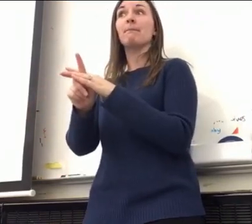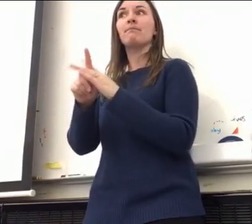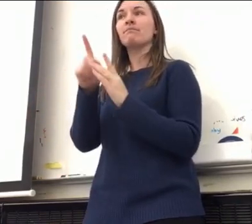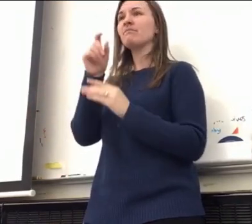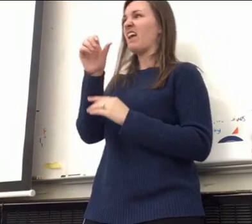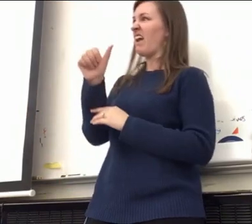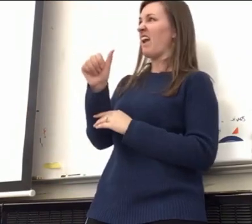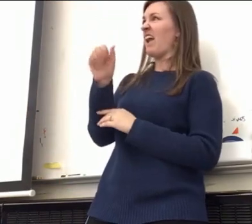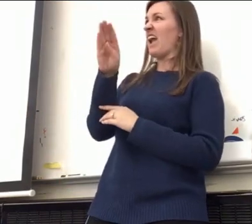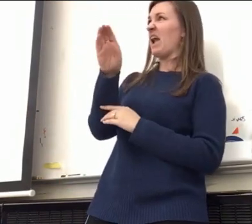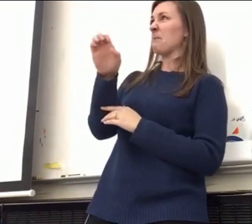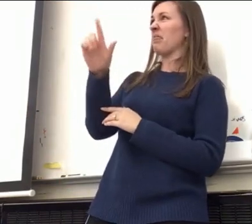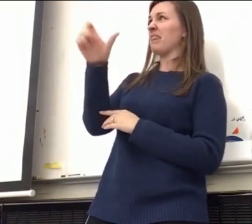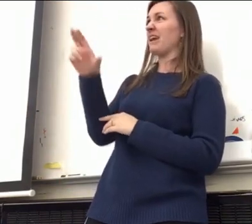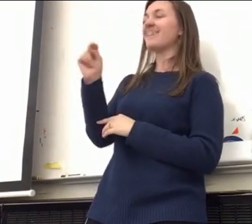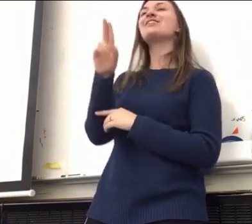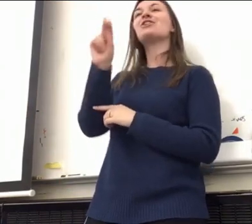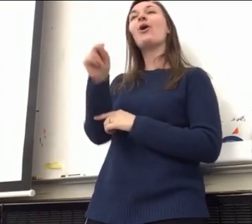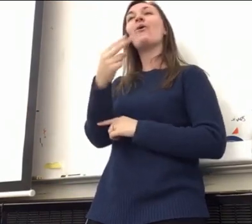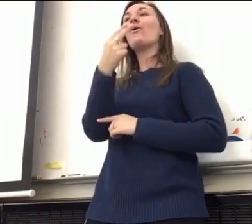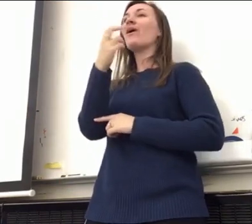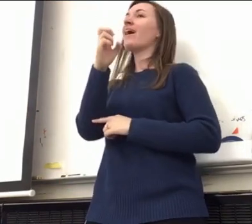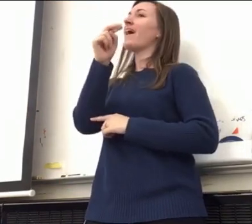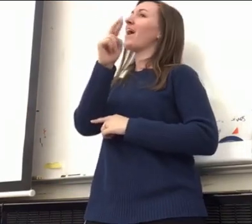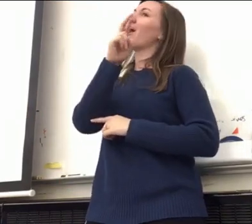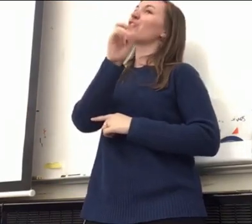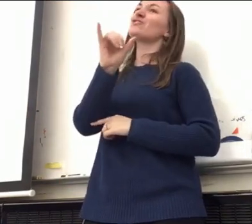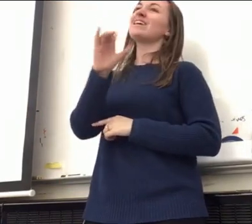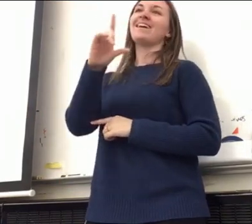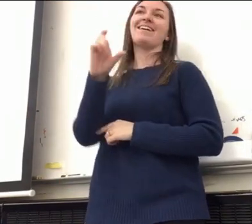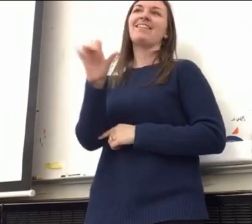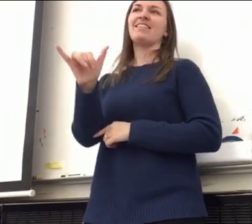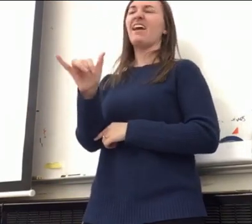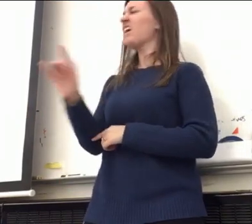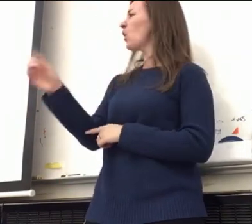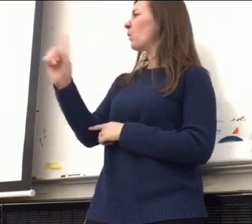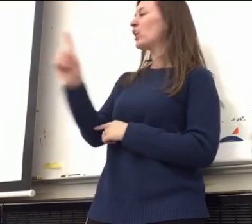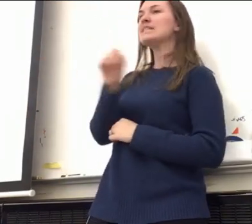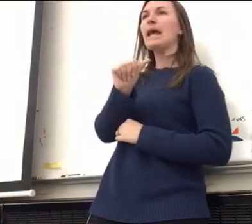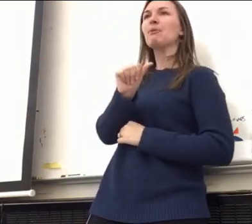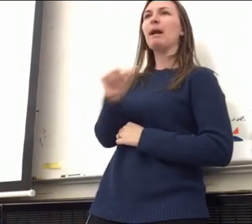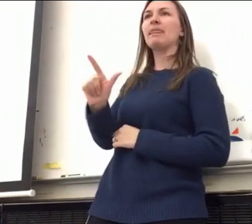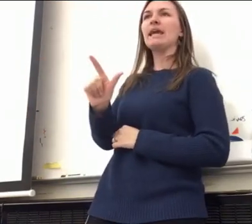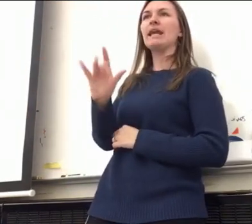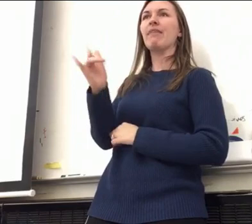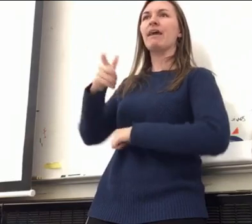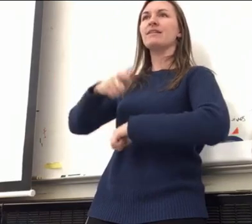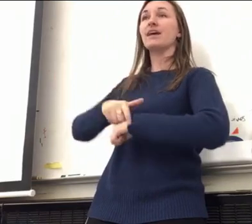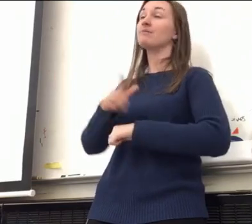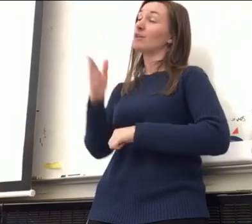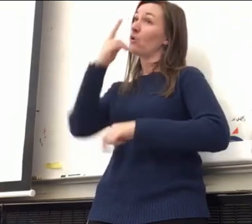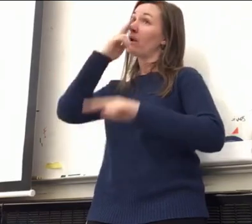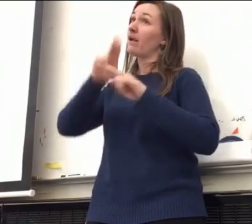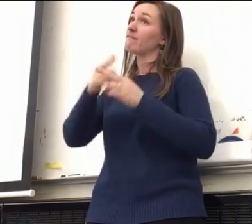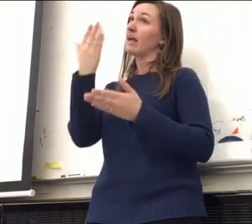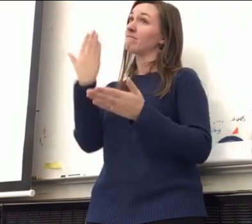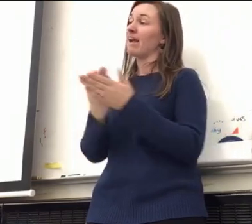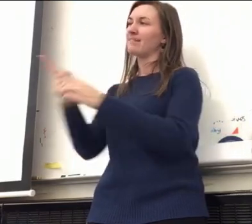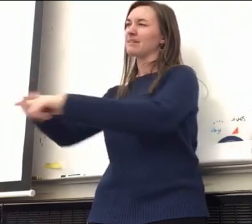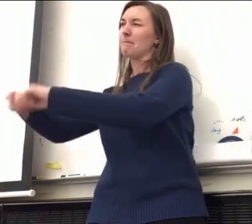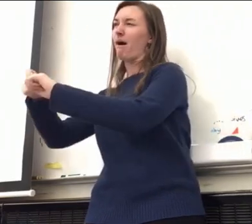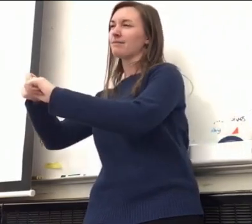Abraham Lincoln, but Henry Clay, the great compromiser. Where's Abraham Lincoln at this time? Actually, fun fact, pause